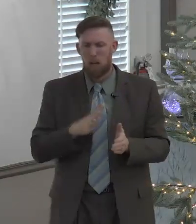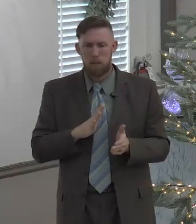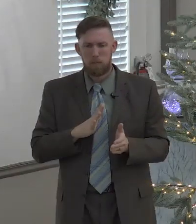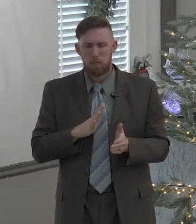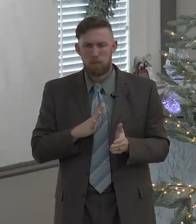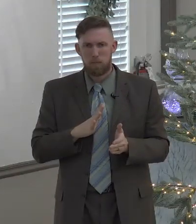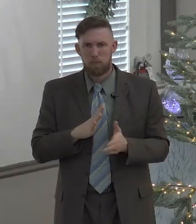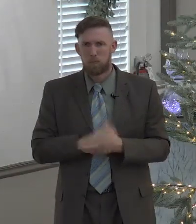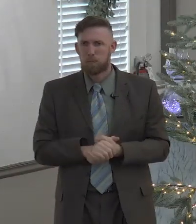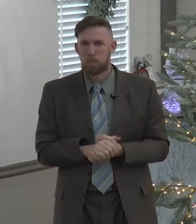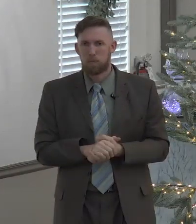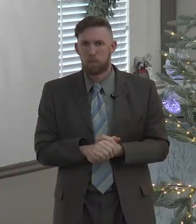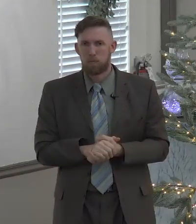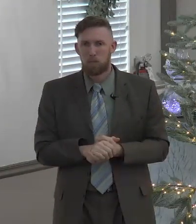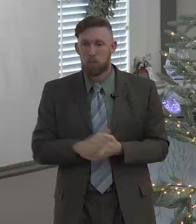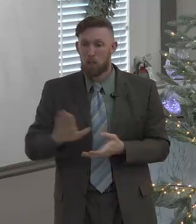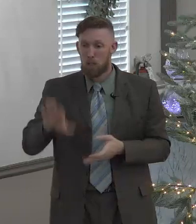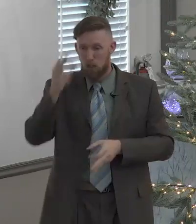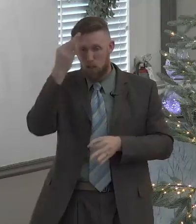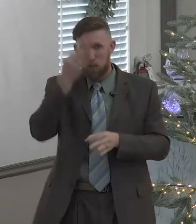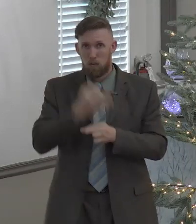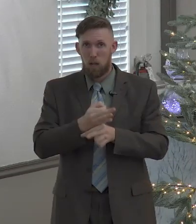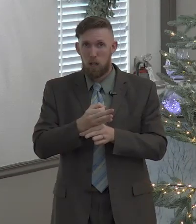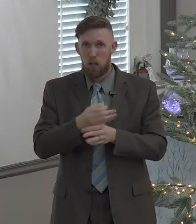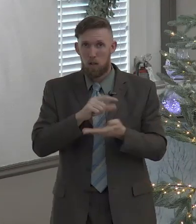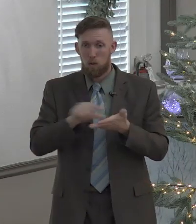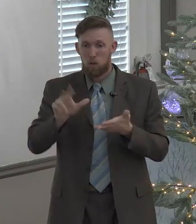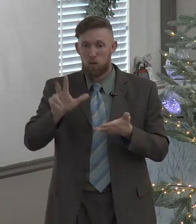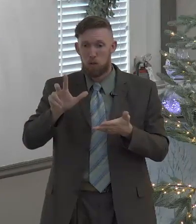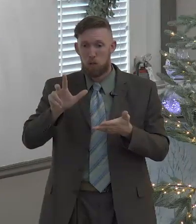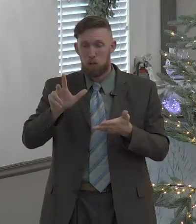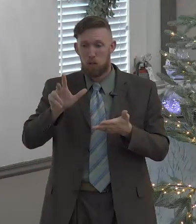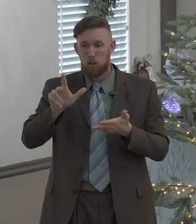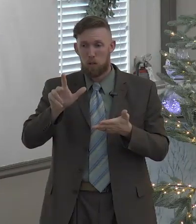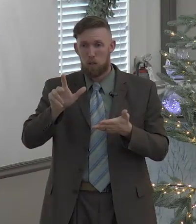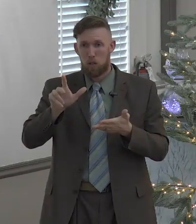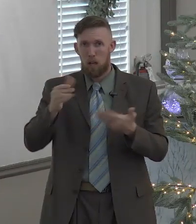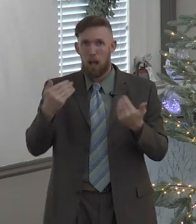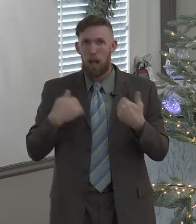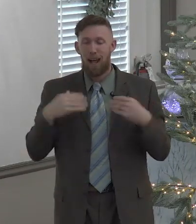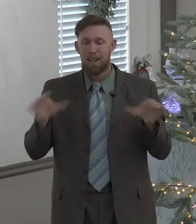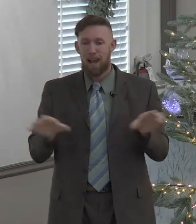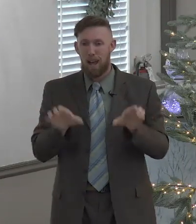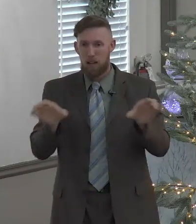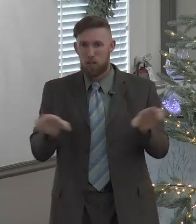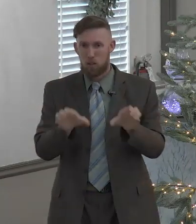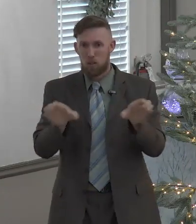I want you to notice something else unusual about this man. In verse 23, I want you to see that